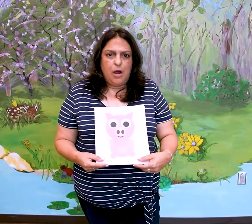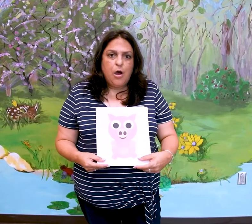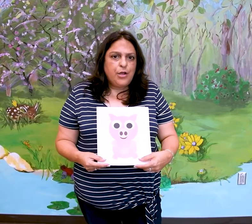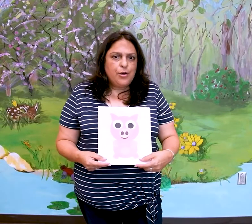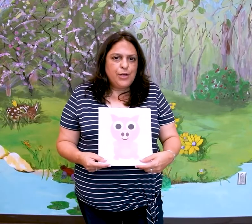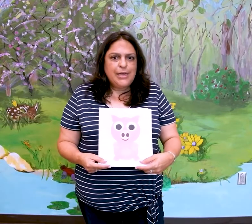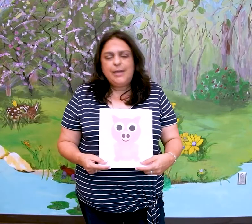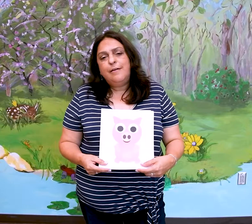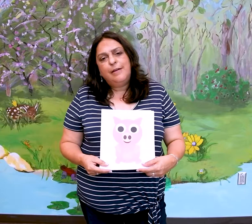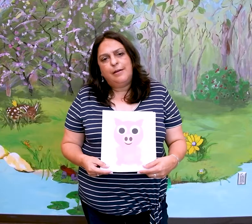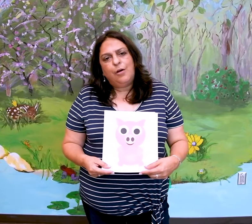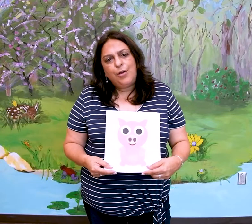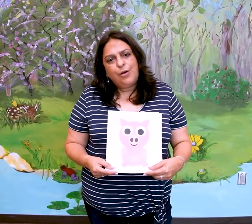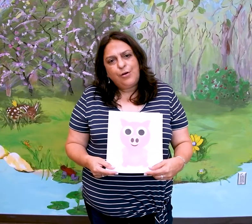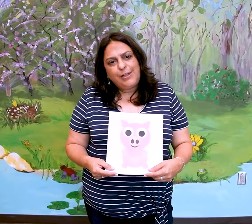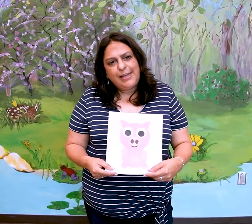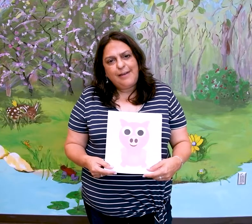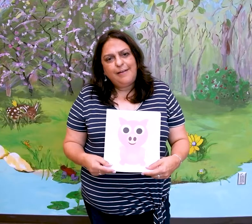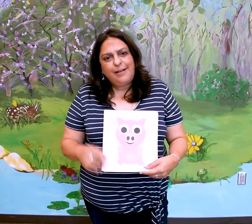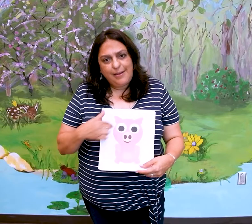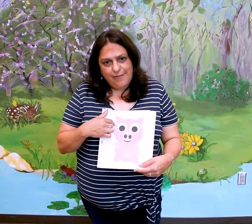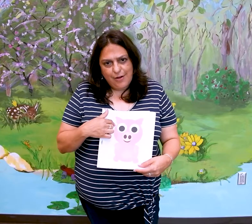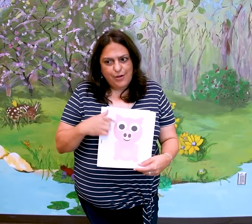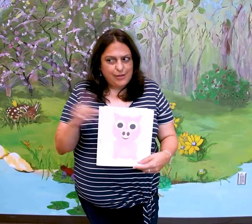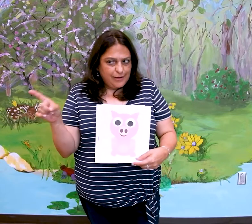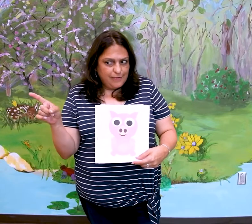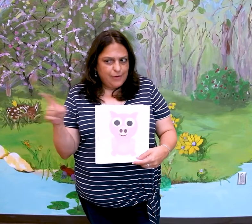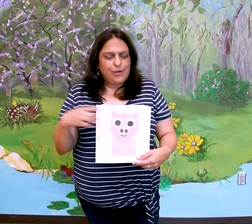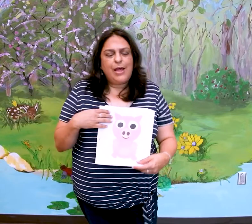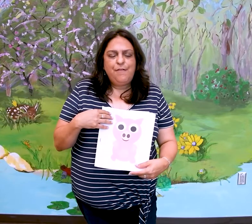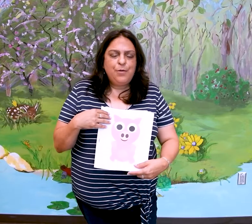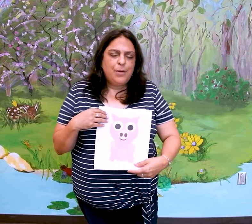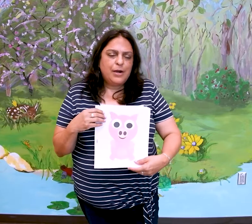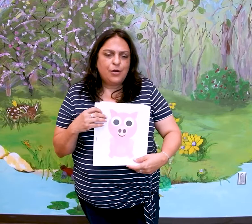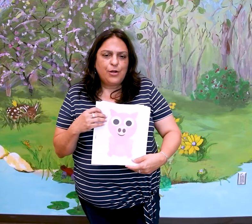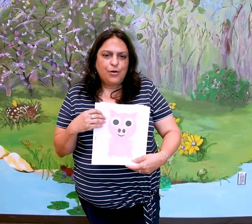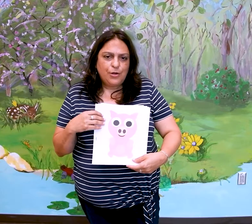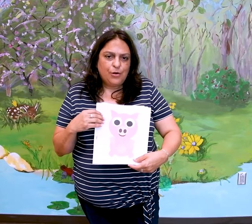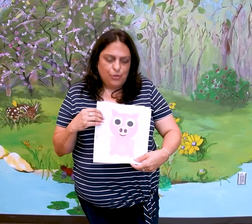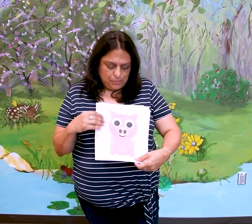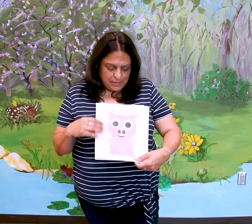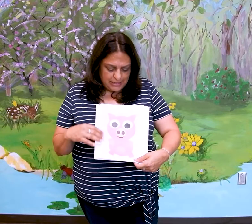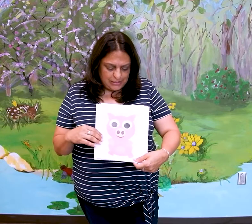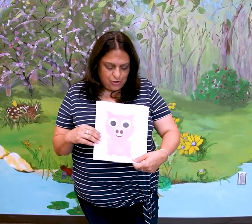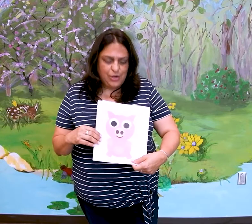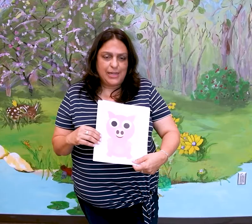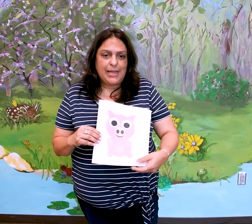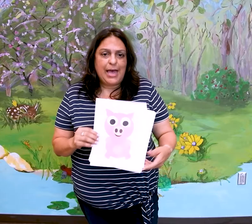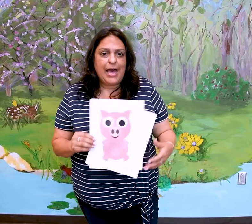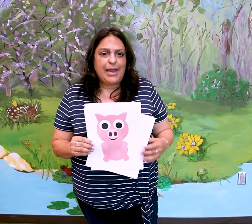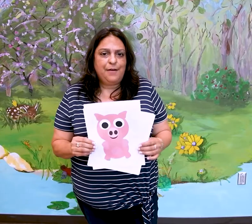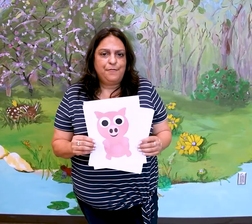oink oink here and an oink oink there, here an oink, there an oink, everywhere an oink oink. Old MacDonald had a farm,